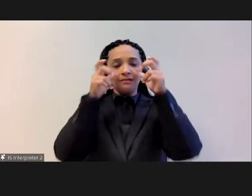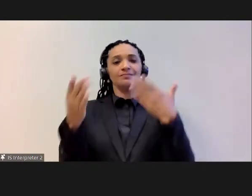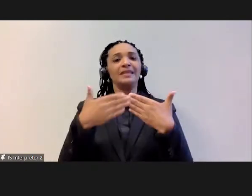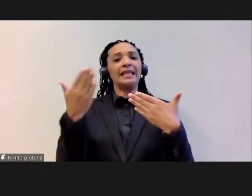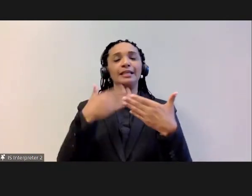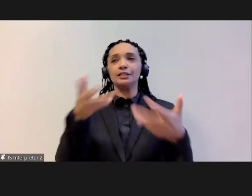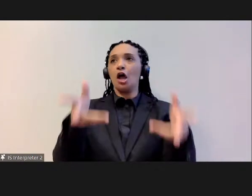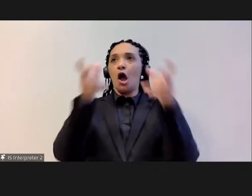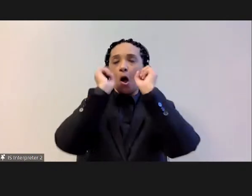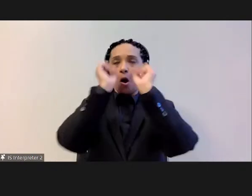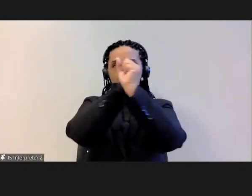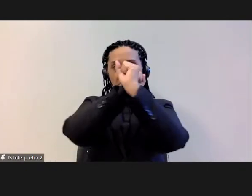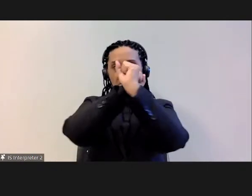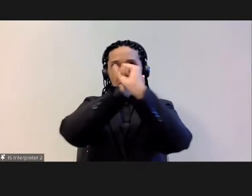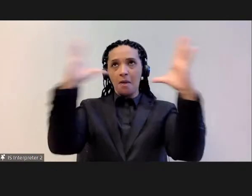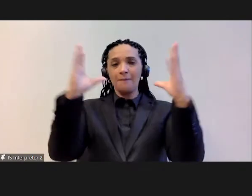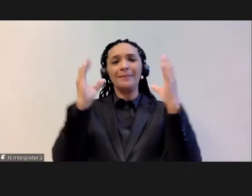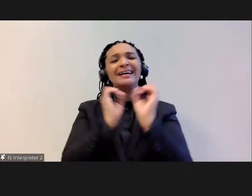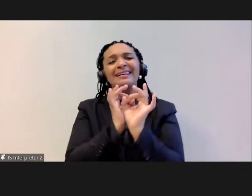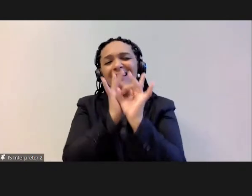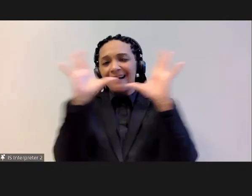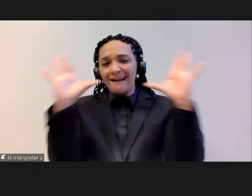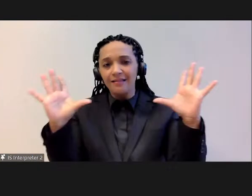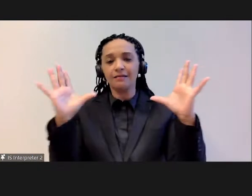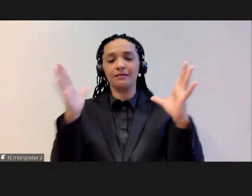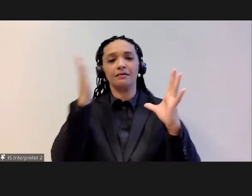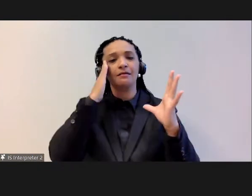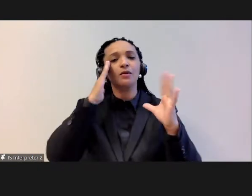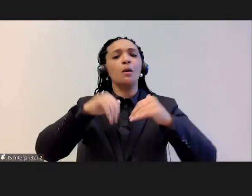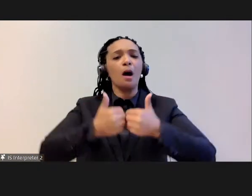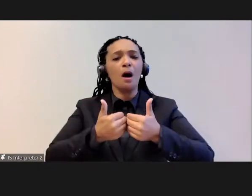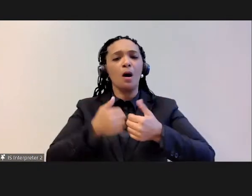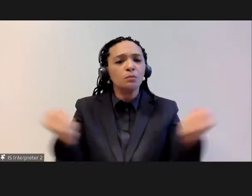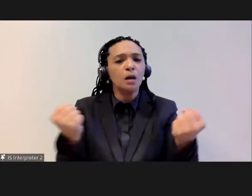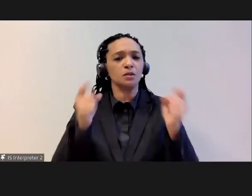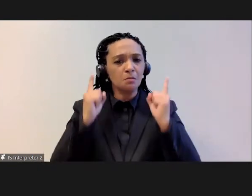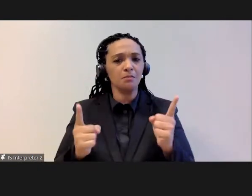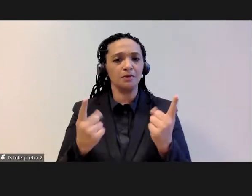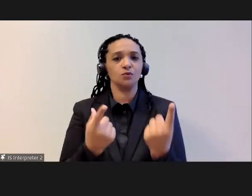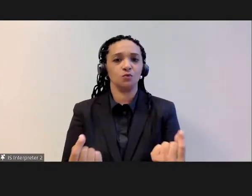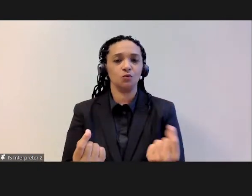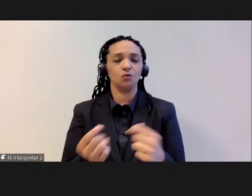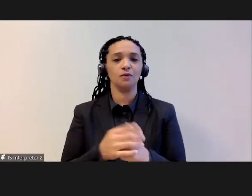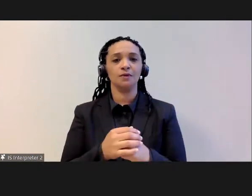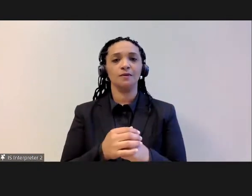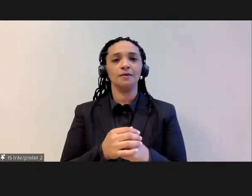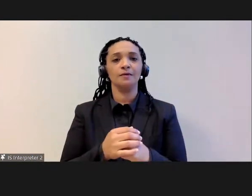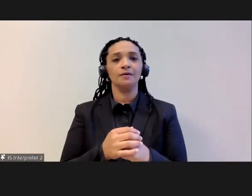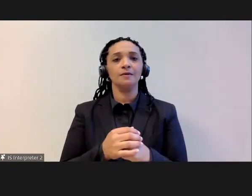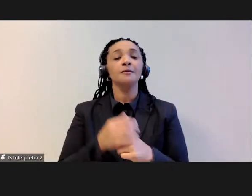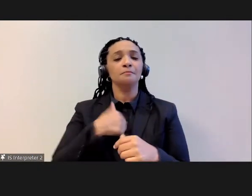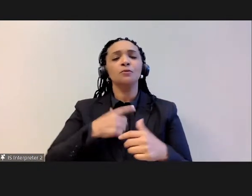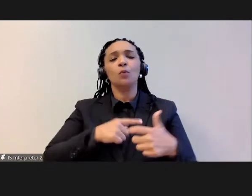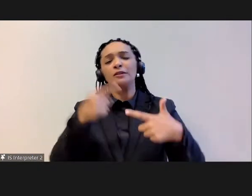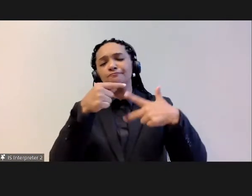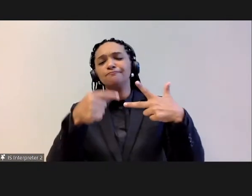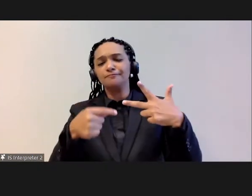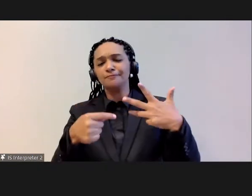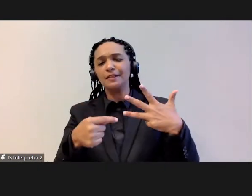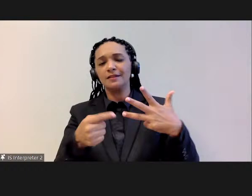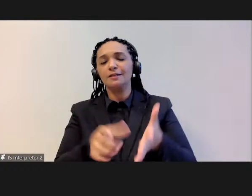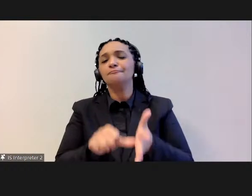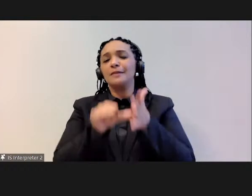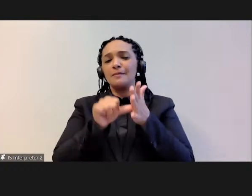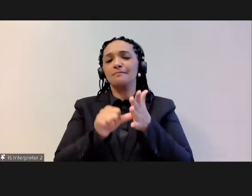and get sometimes the buy-in as to why action is necessary. So I did want to stress those things, but I wanted to just